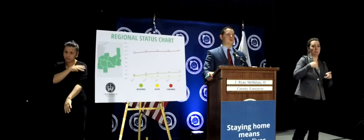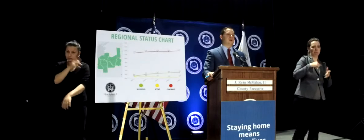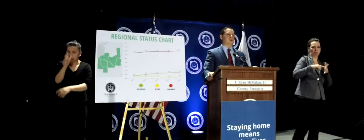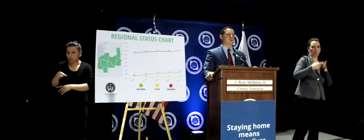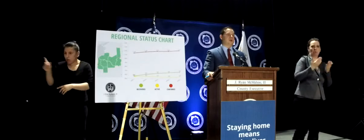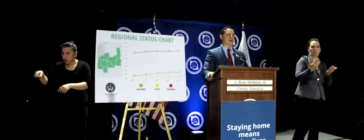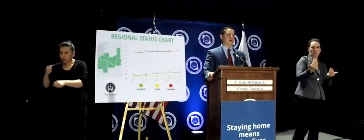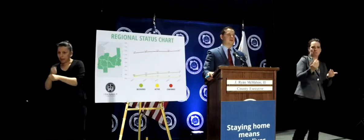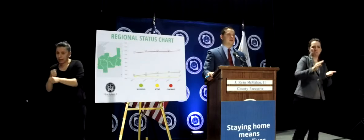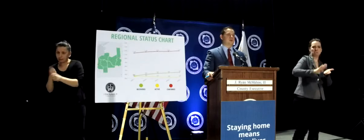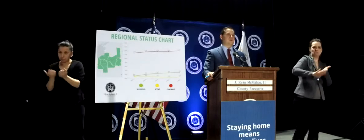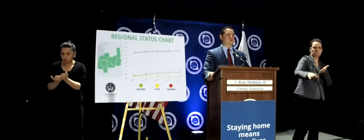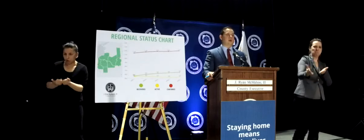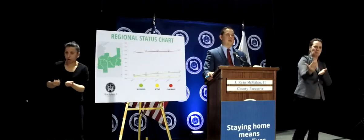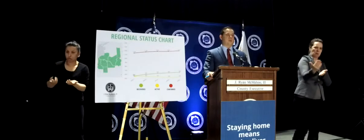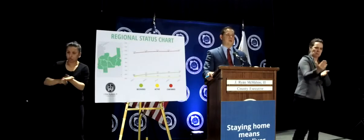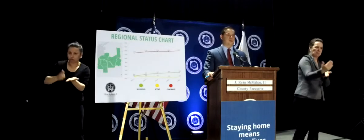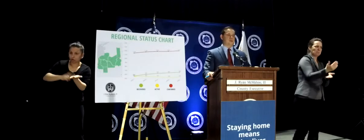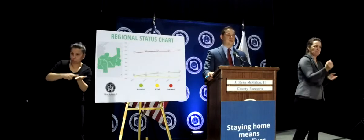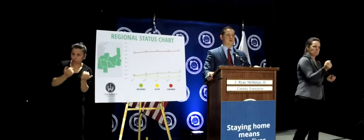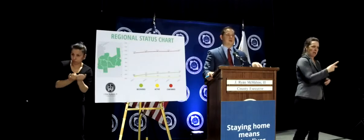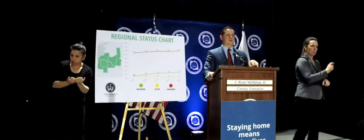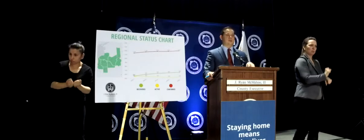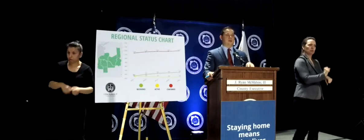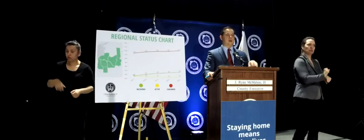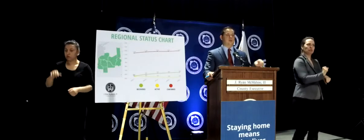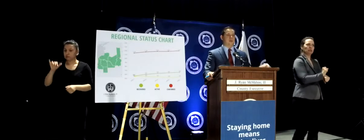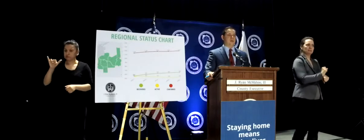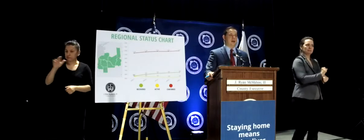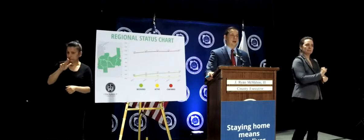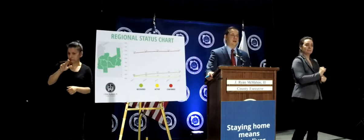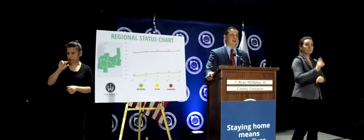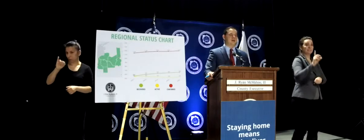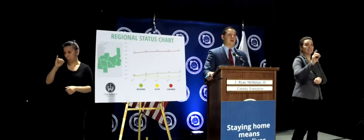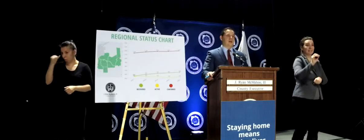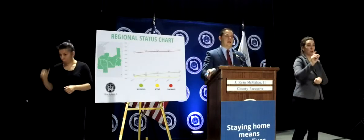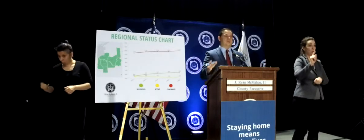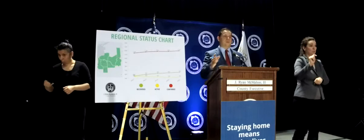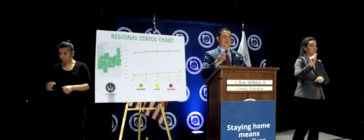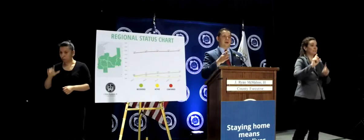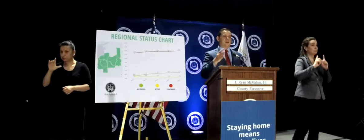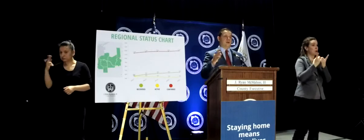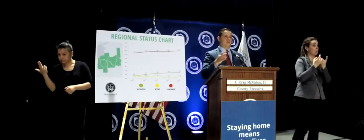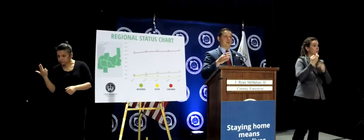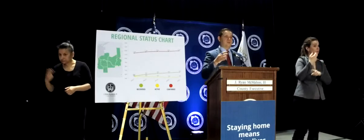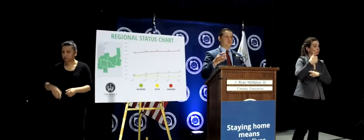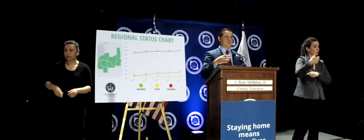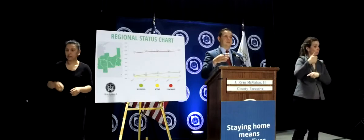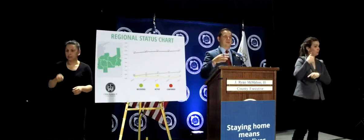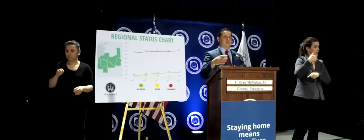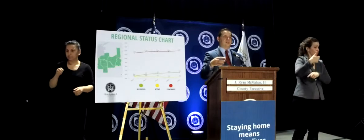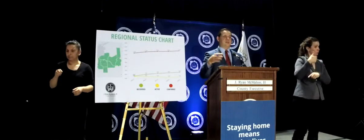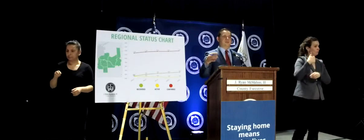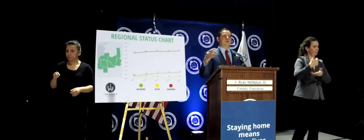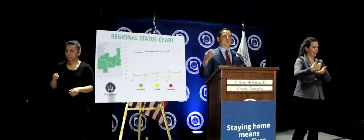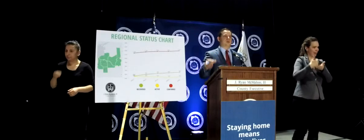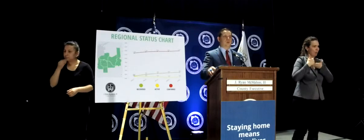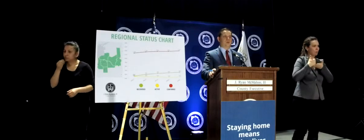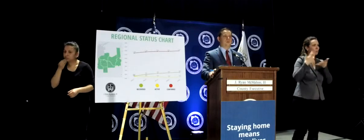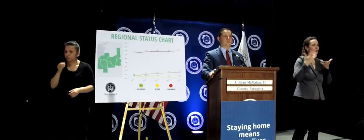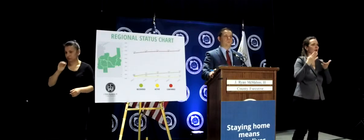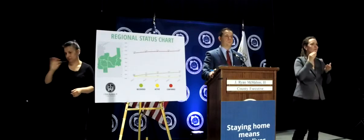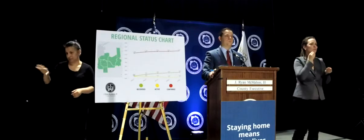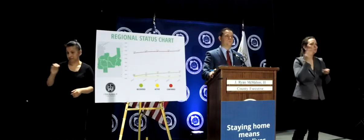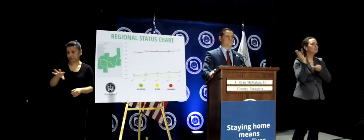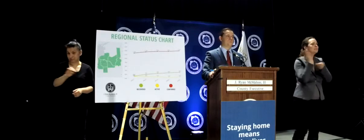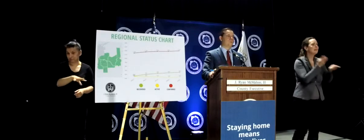helping us with our continuity of food operations, our senior health care line. A lot of people in county government have been doing different things than what they